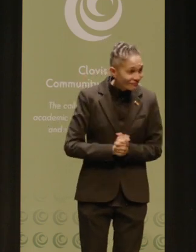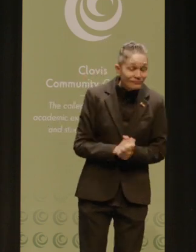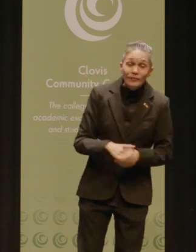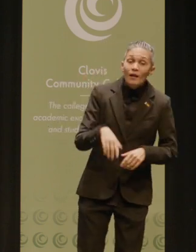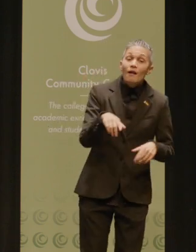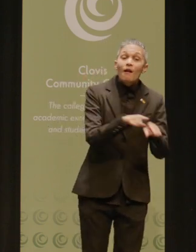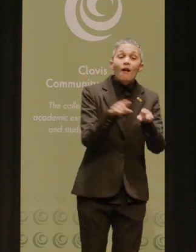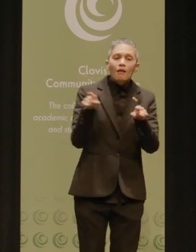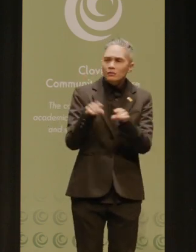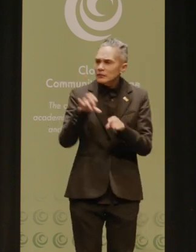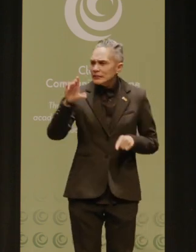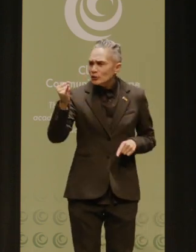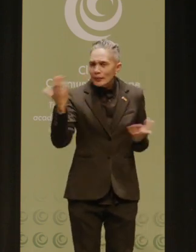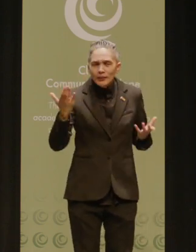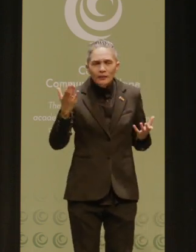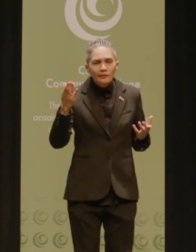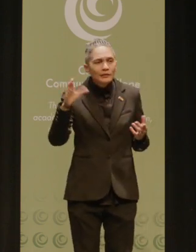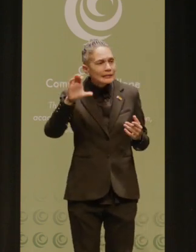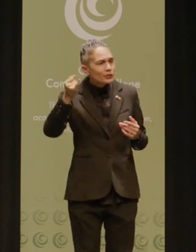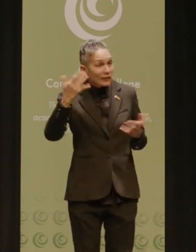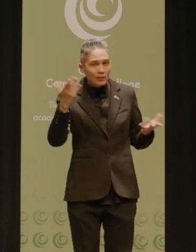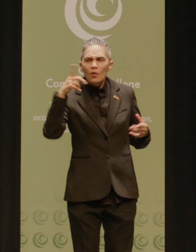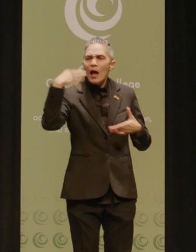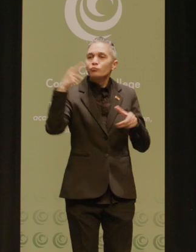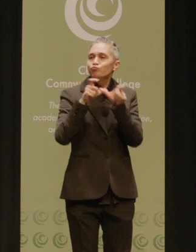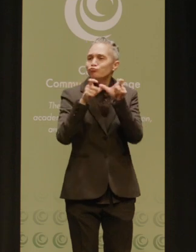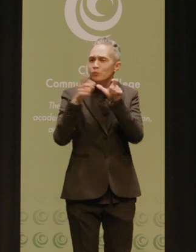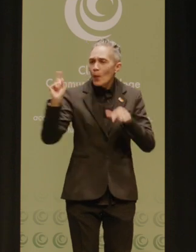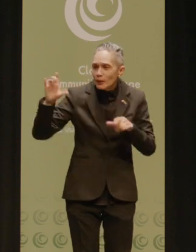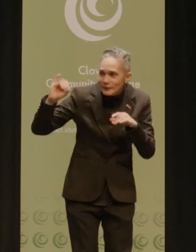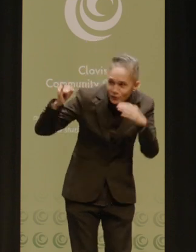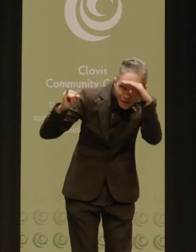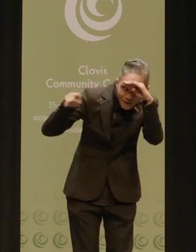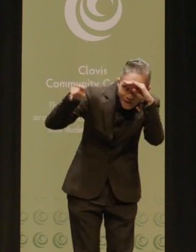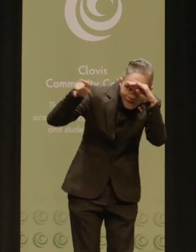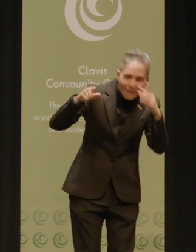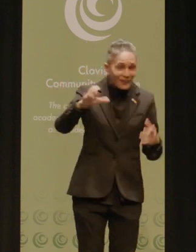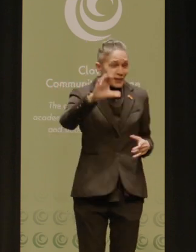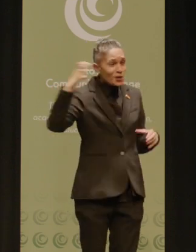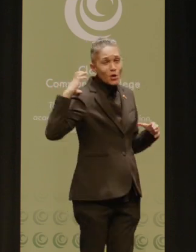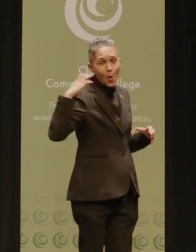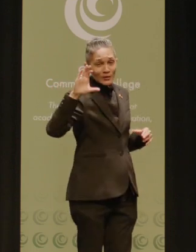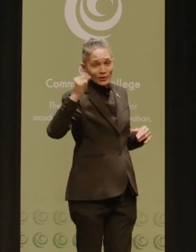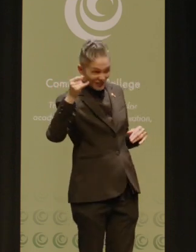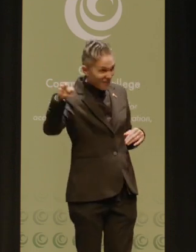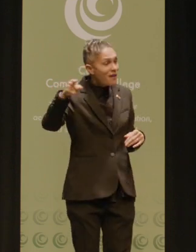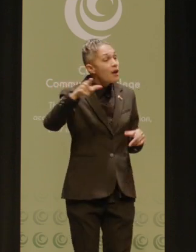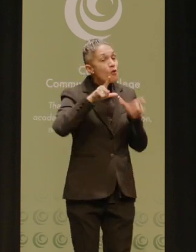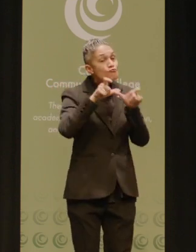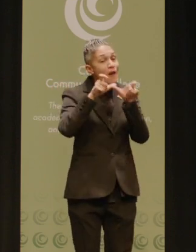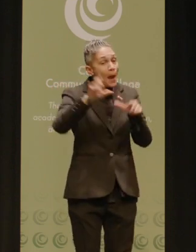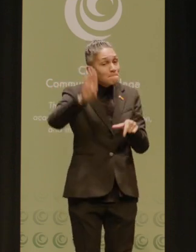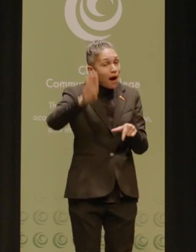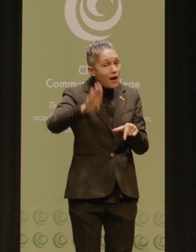And is CJ here, or is he out running somewhere? CJ? Hey! Coach CJ ran the Boston Marathon and